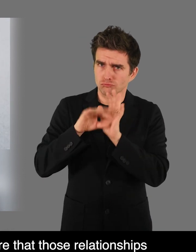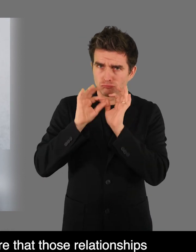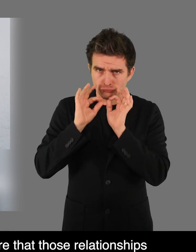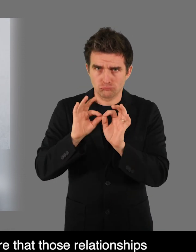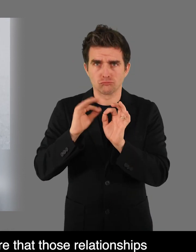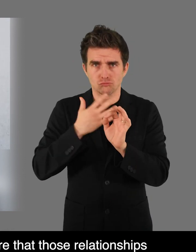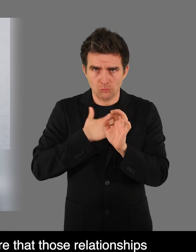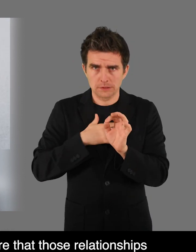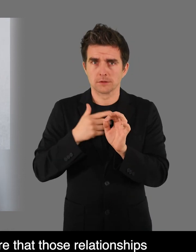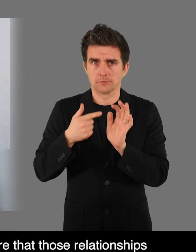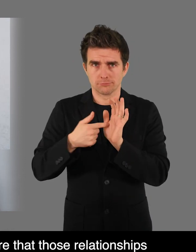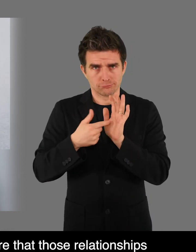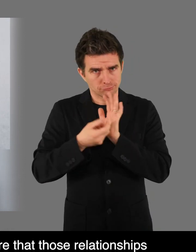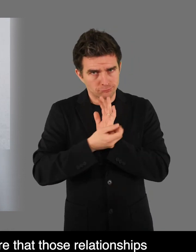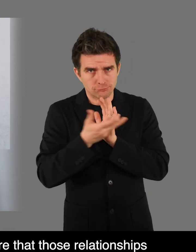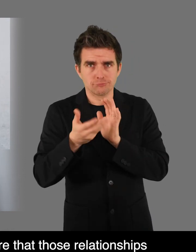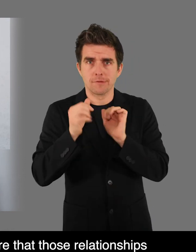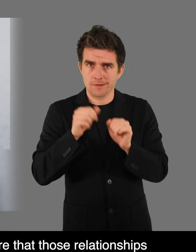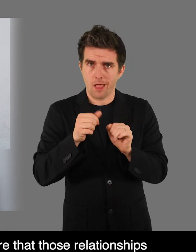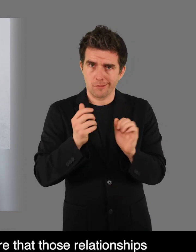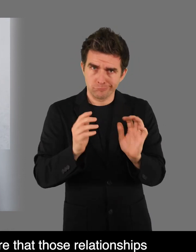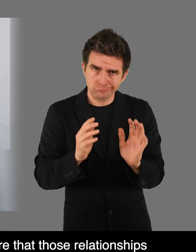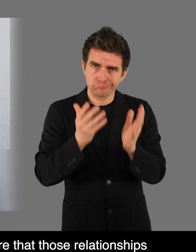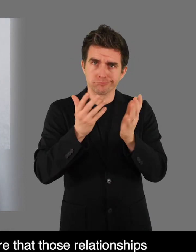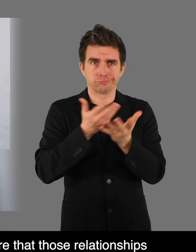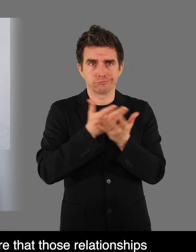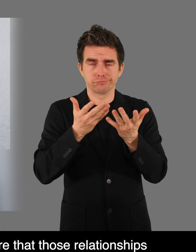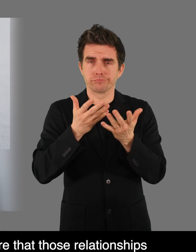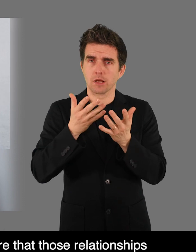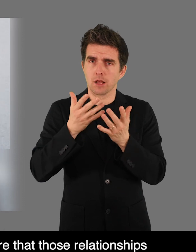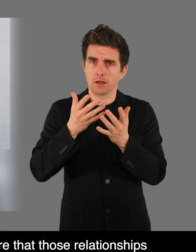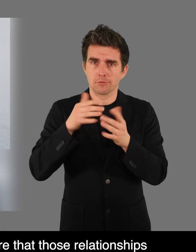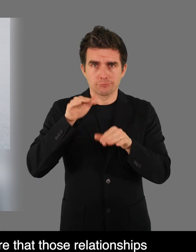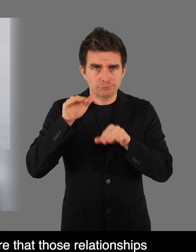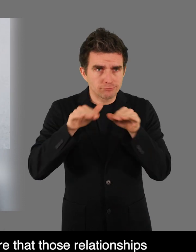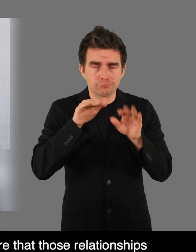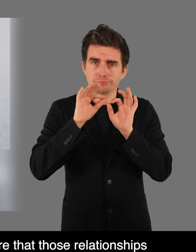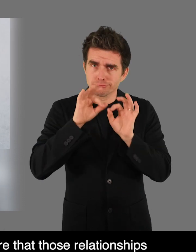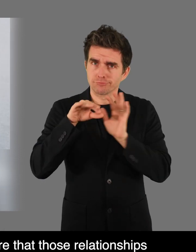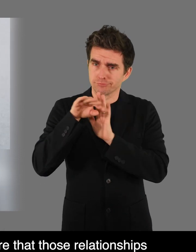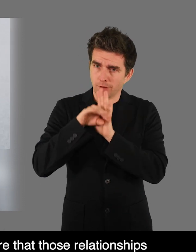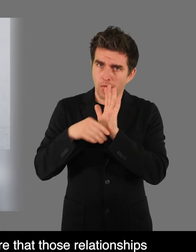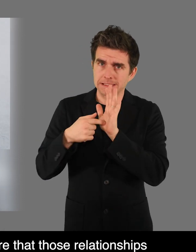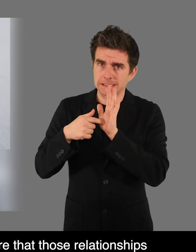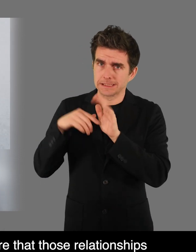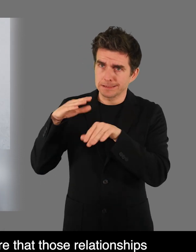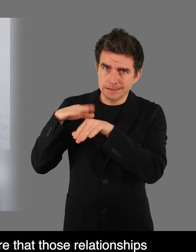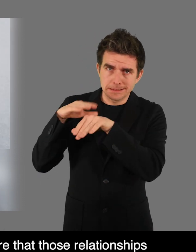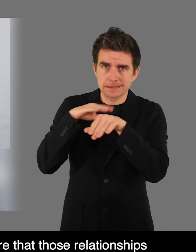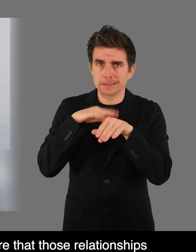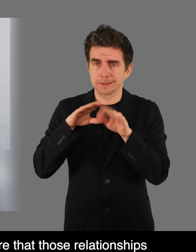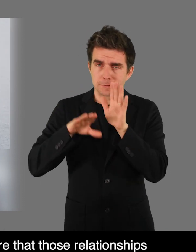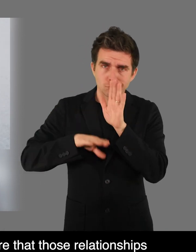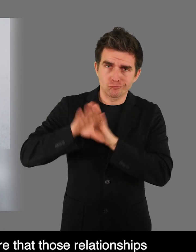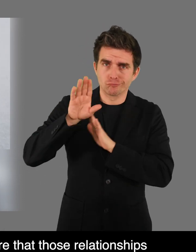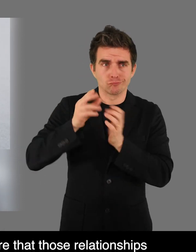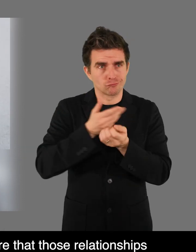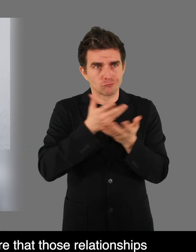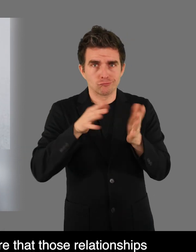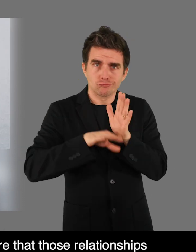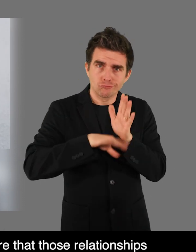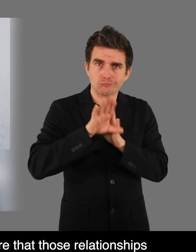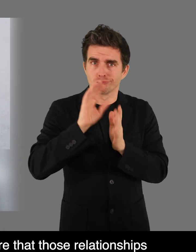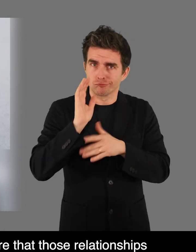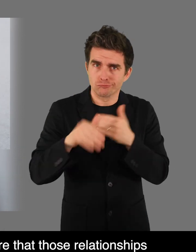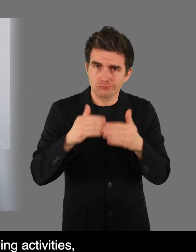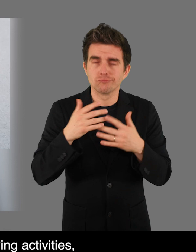policies. And we ensure that those relationships create the opportunity for us to influence the